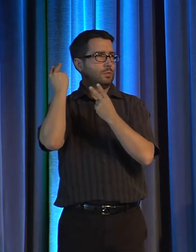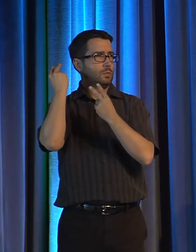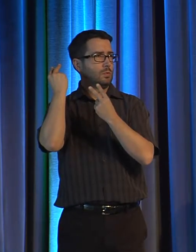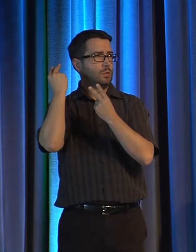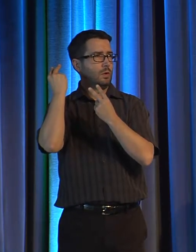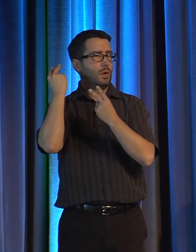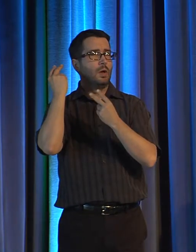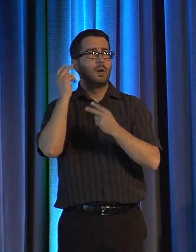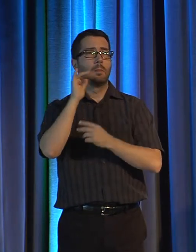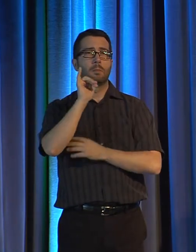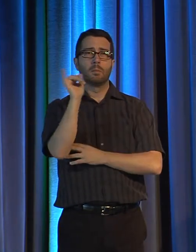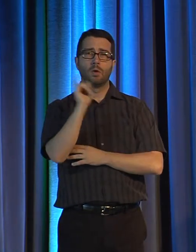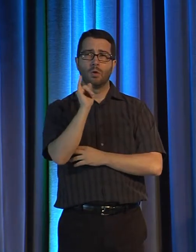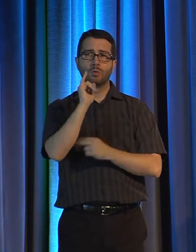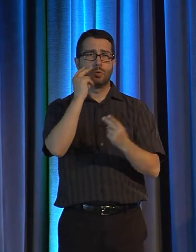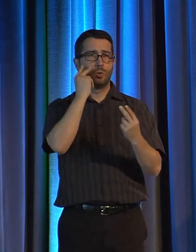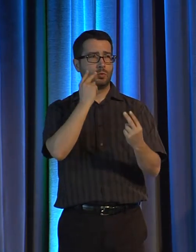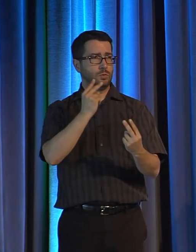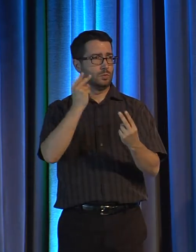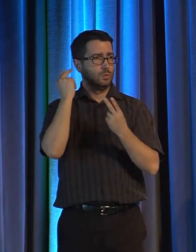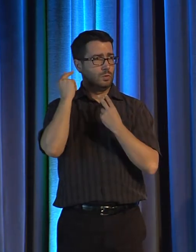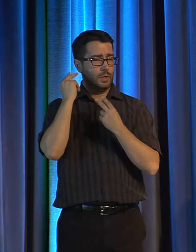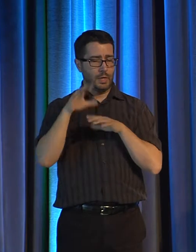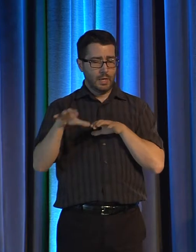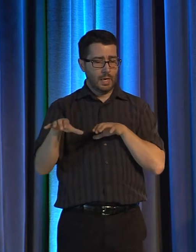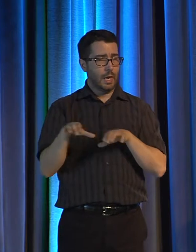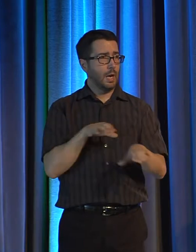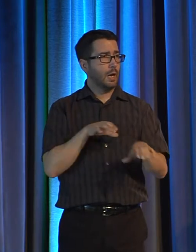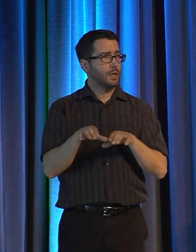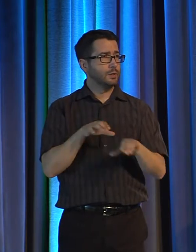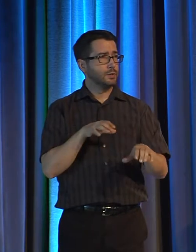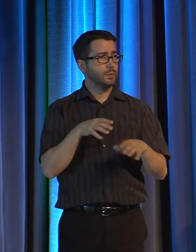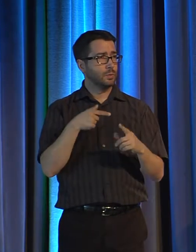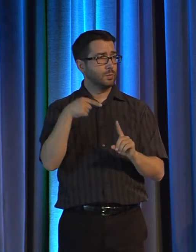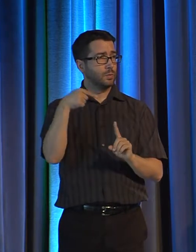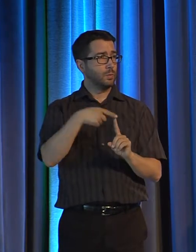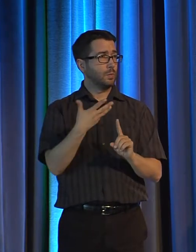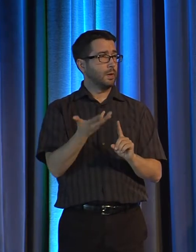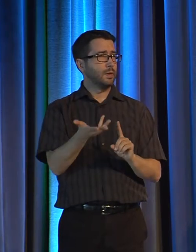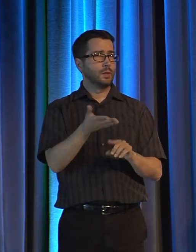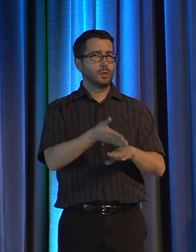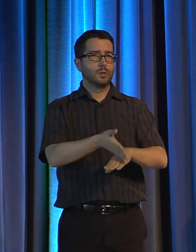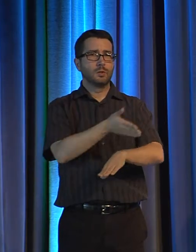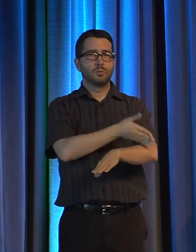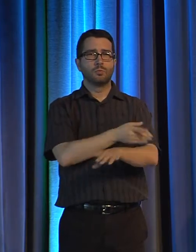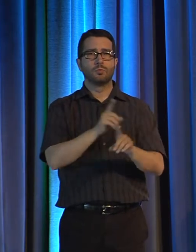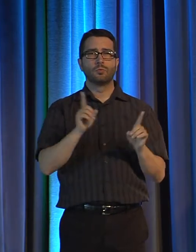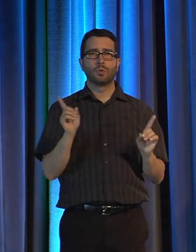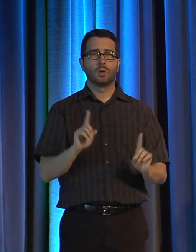to reflect and take action on the areas where we can improve. And as we do,